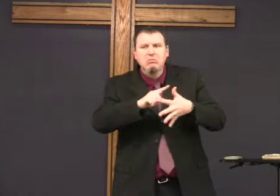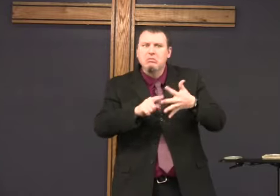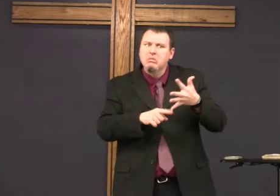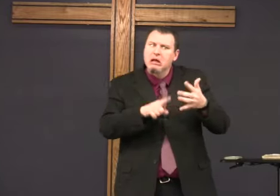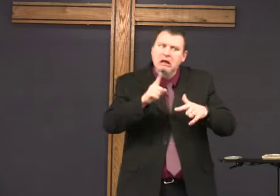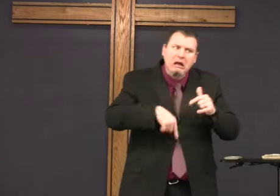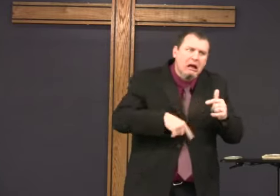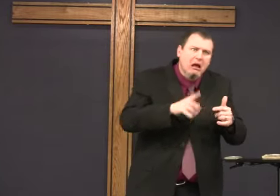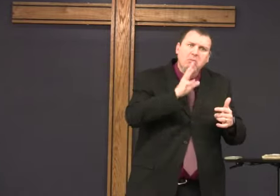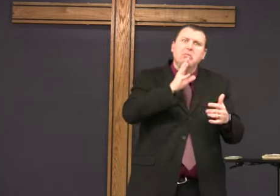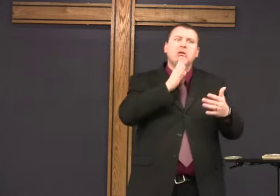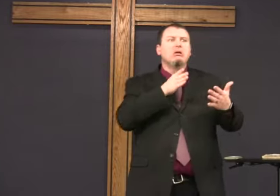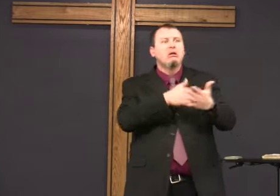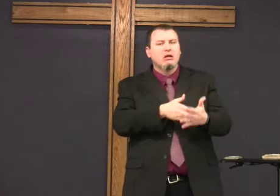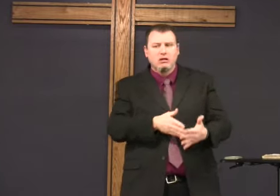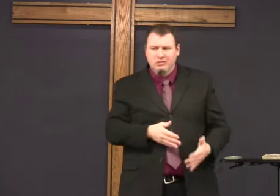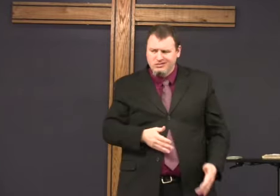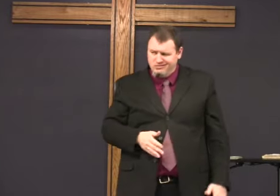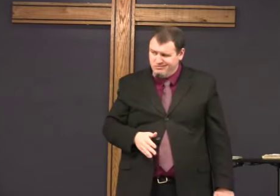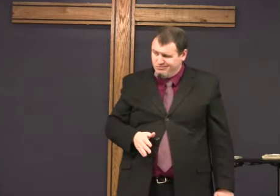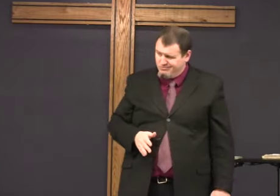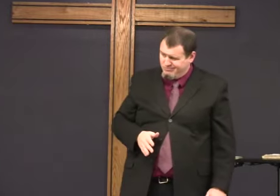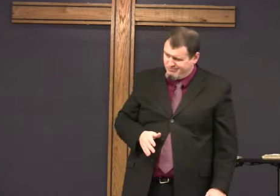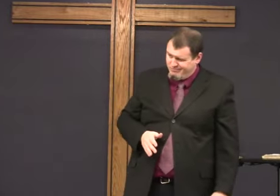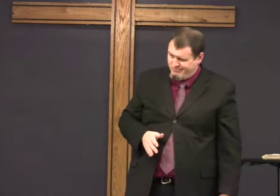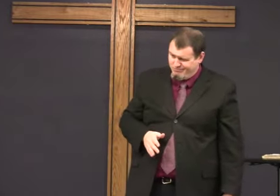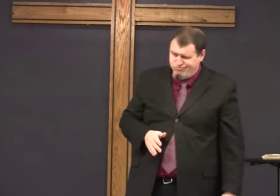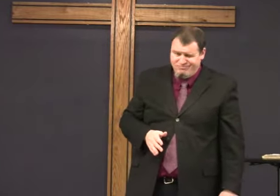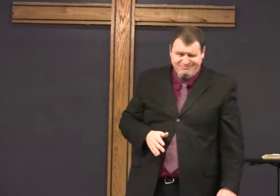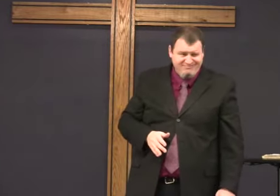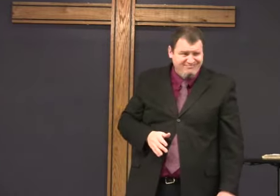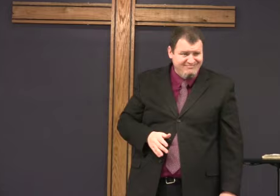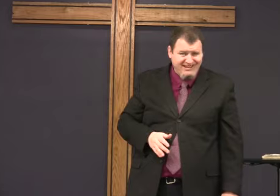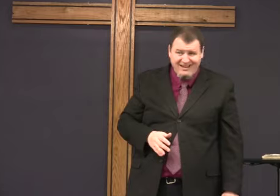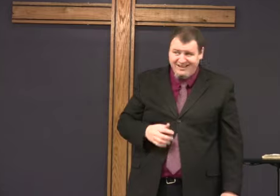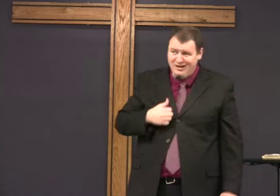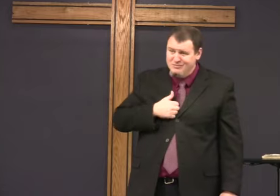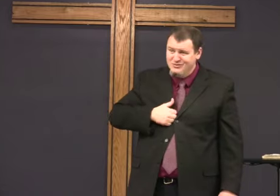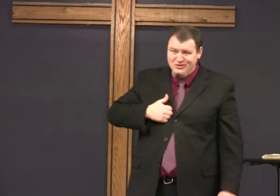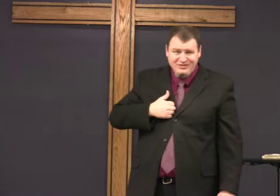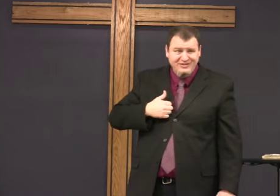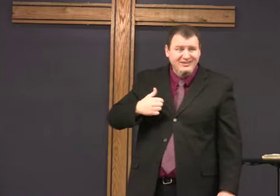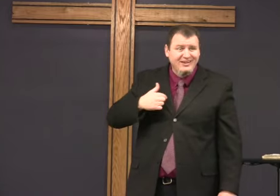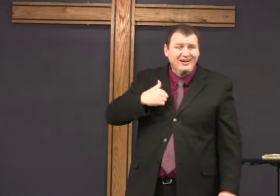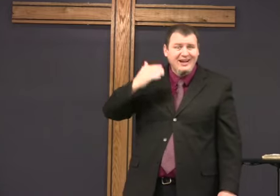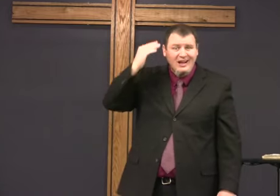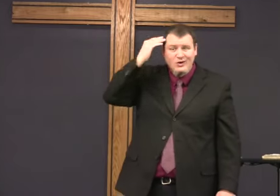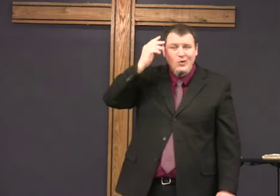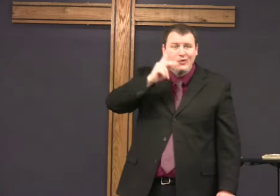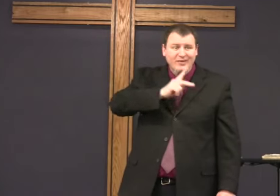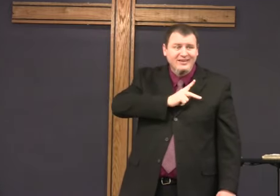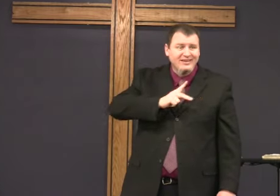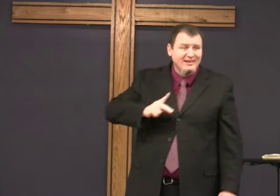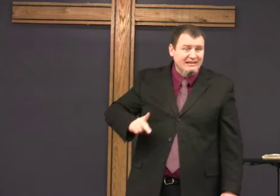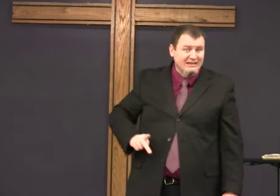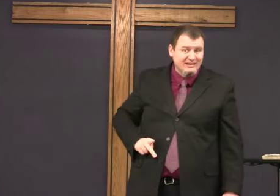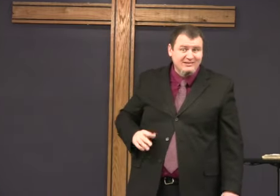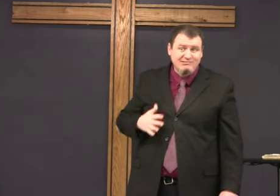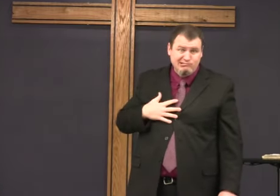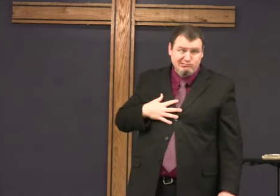or homosexuality, or you can't speak out against these things. You know what? I'm sorry, I